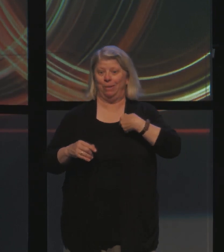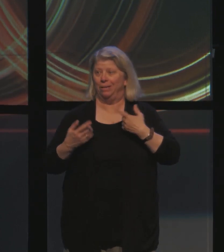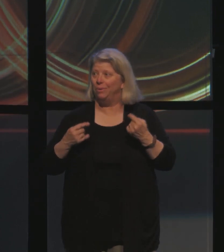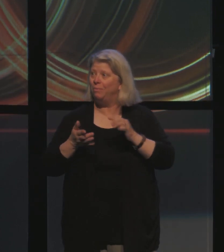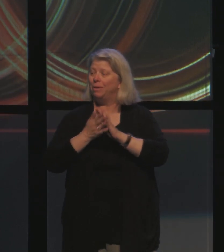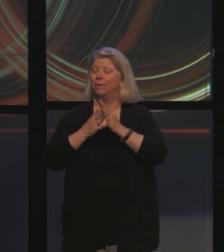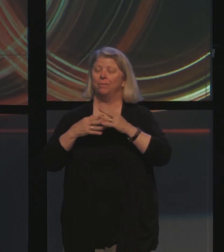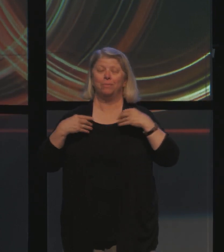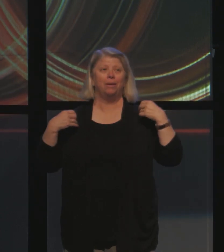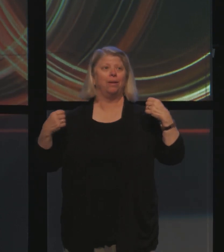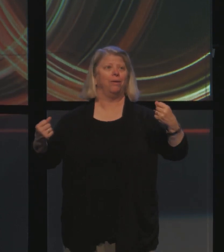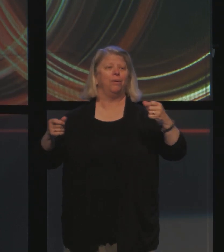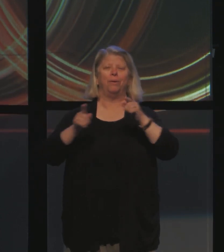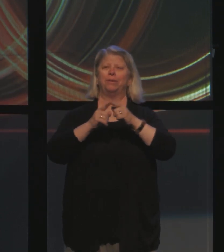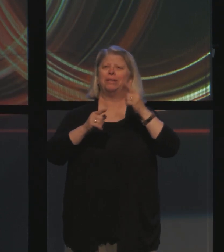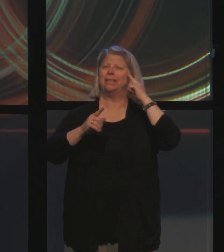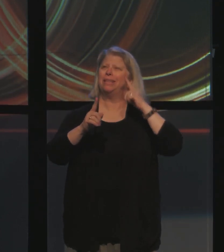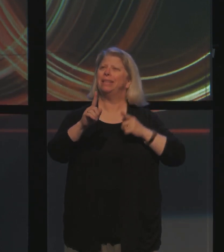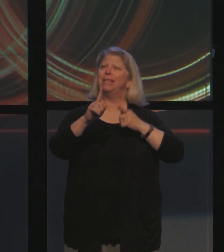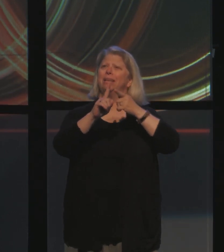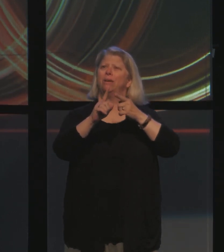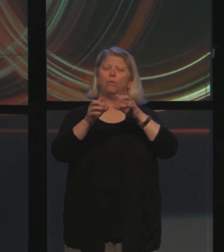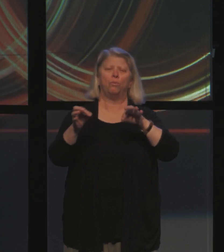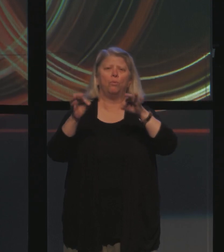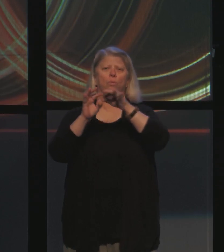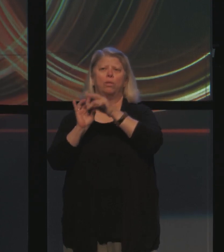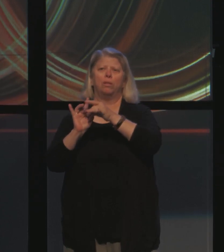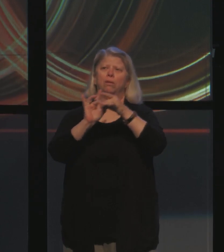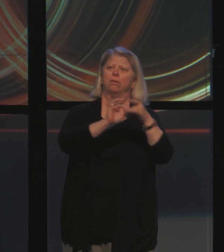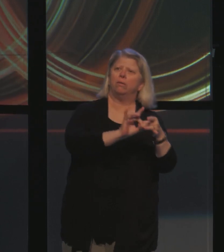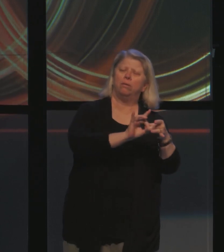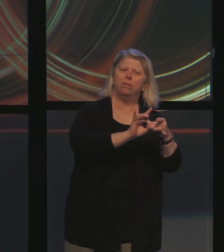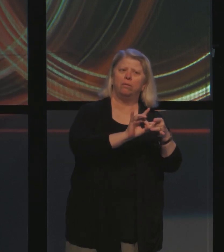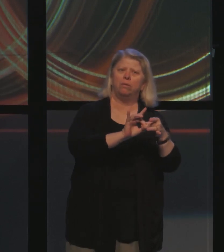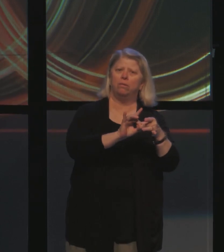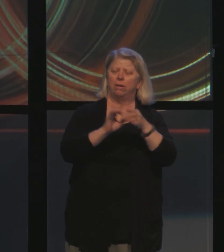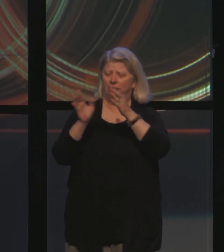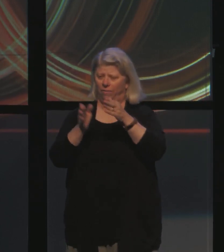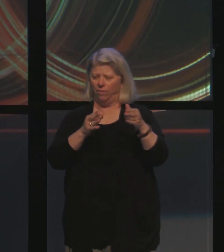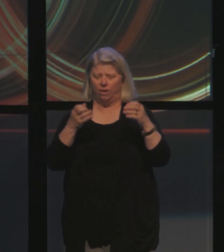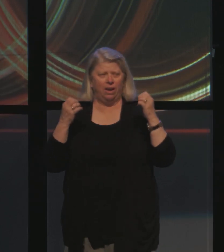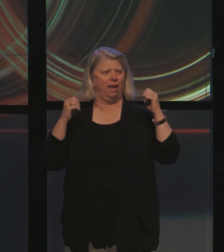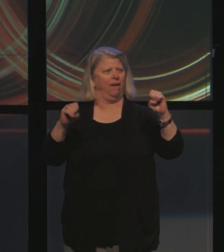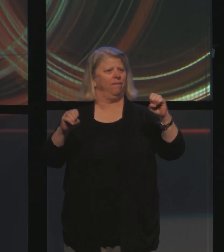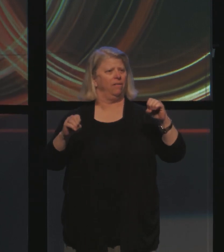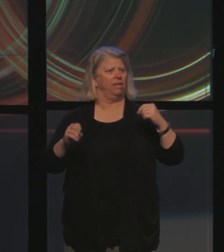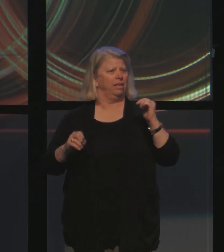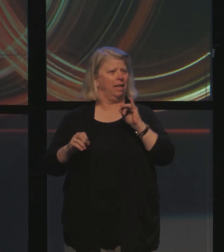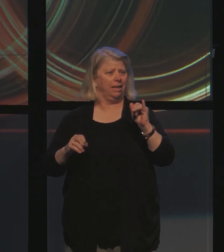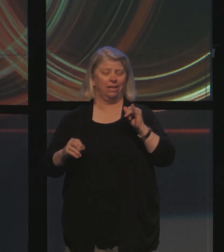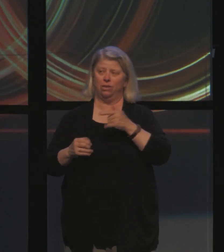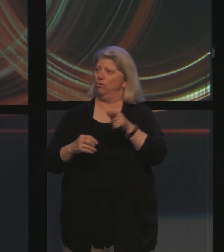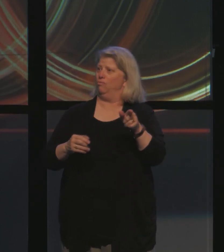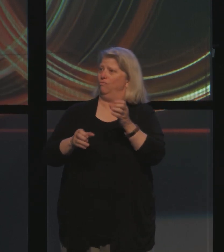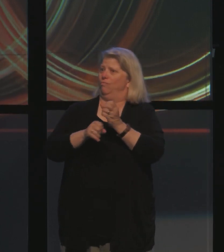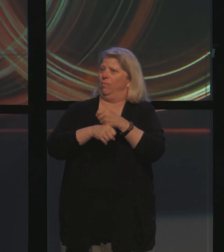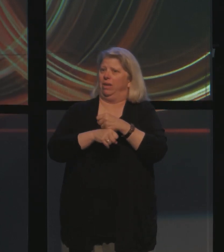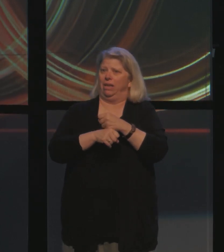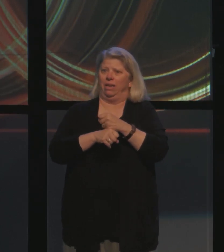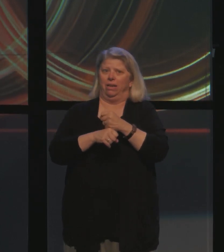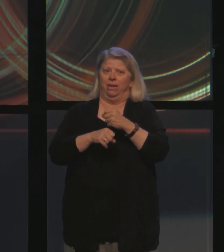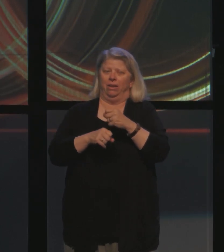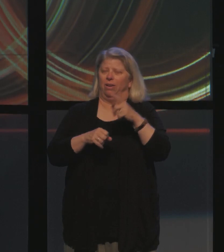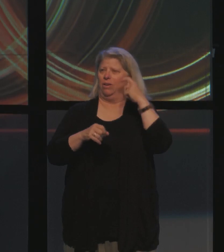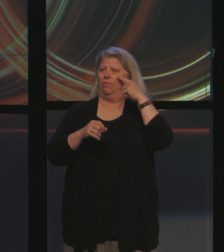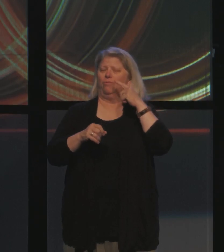And then we find, and all of a sudden we think that our worth is tied into like our individual effort. Like, you make, how many of you have ever made New